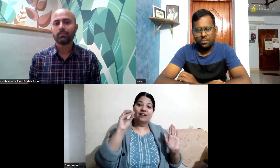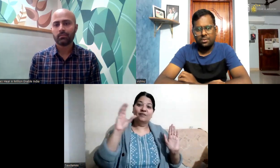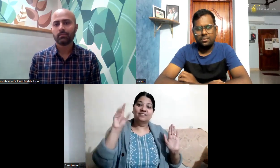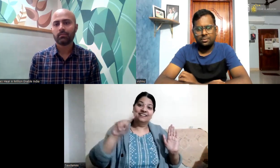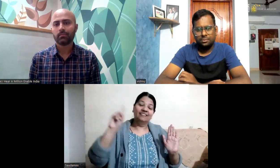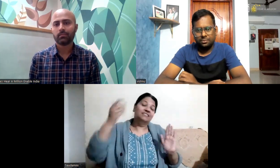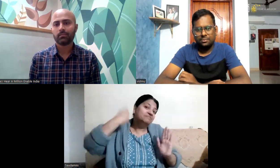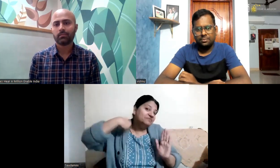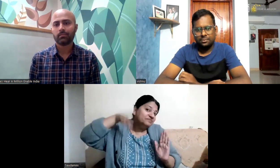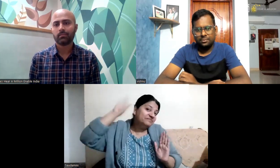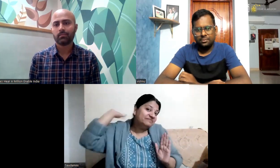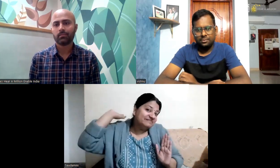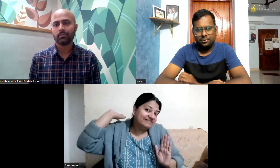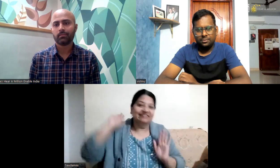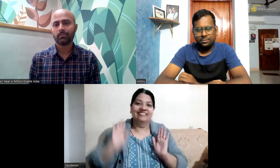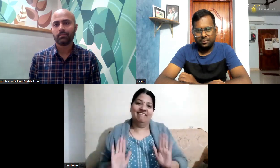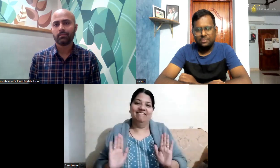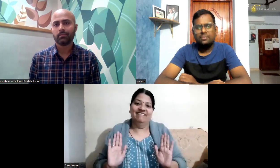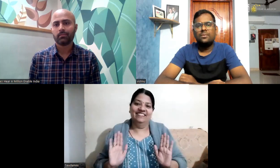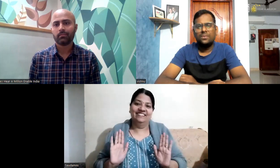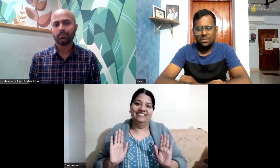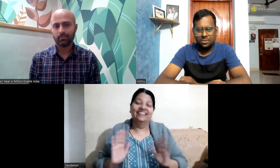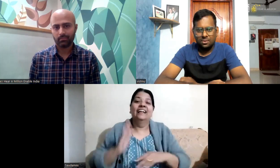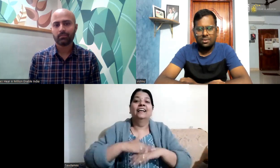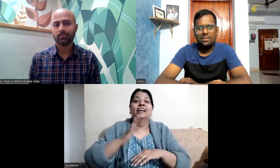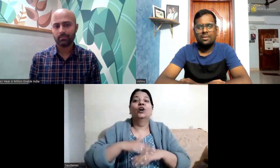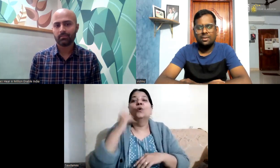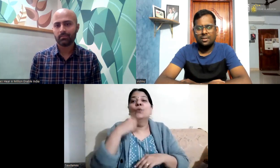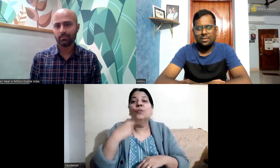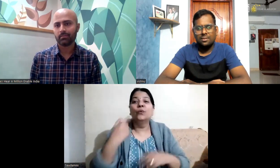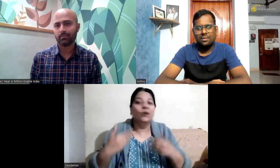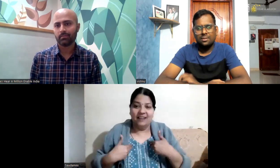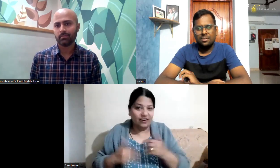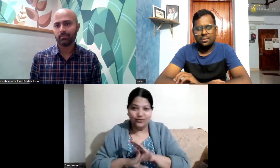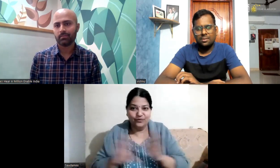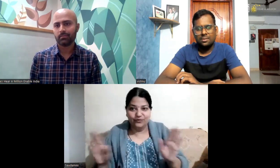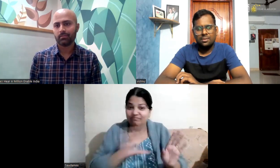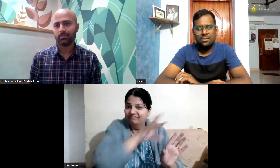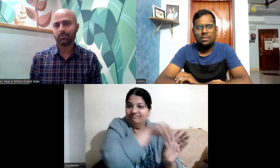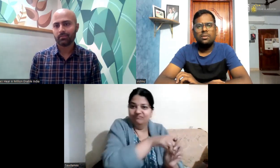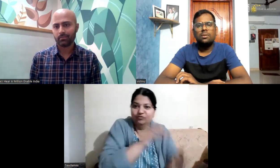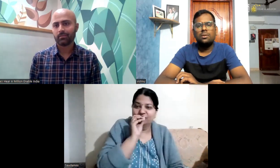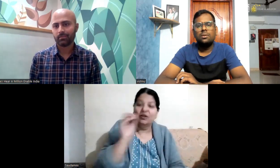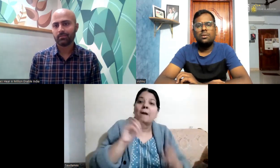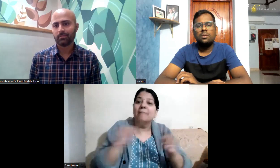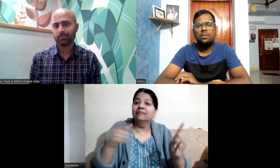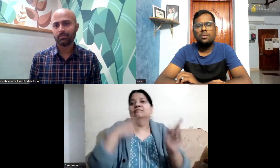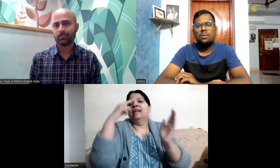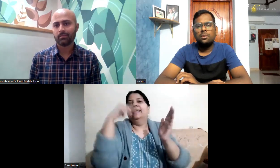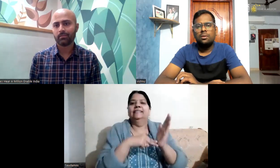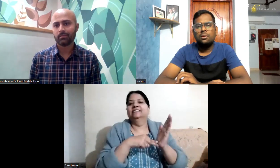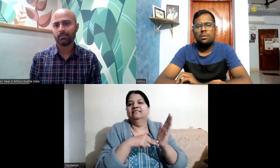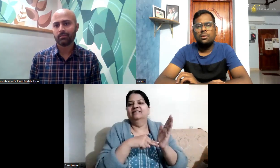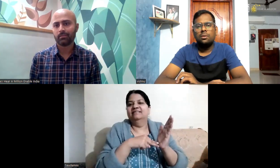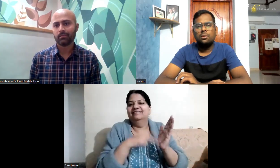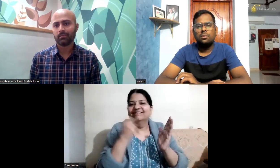members of a deaf people in 2011, like whether if you're okay, whether your parents, your siblings, if